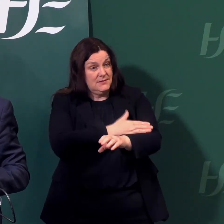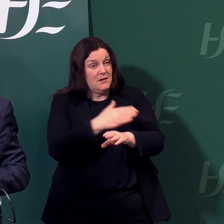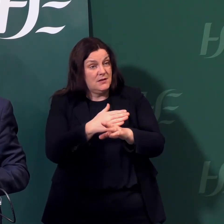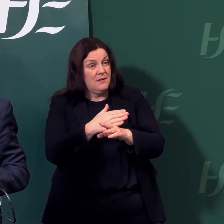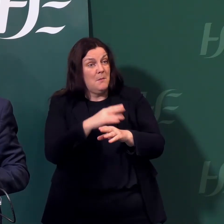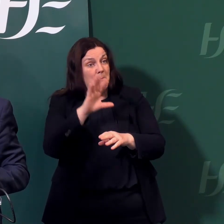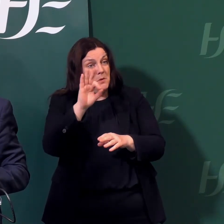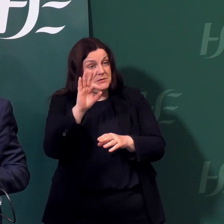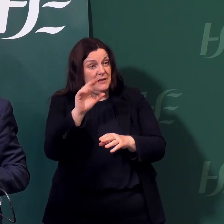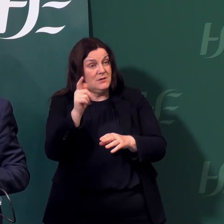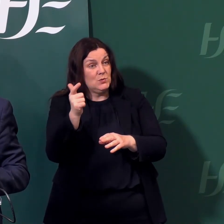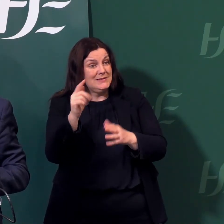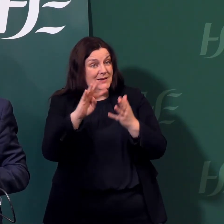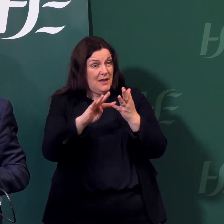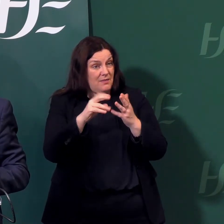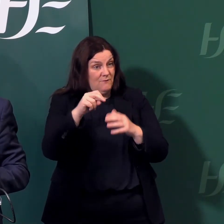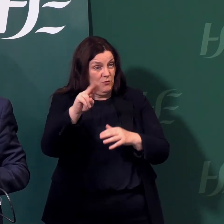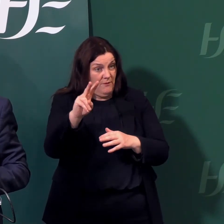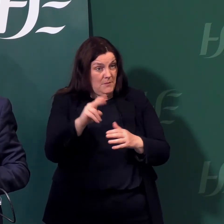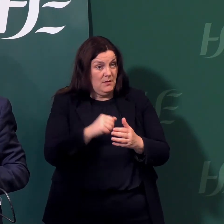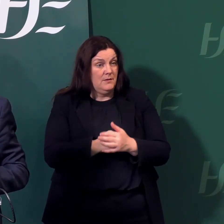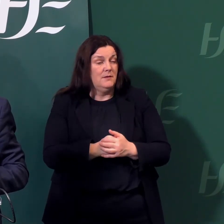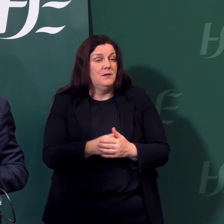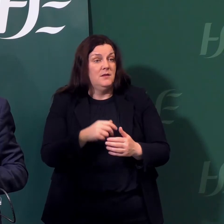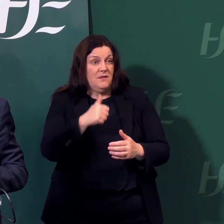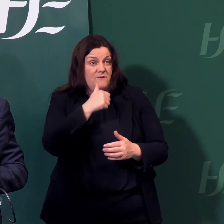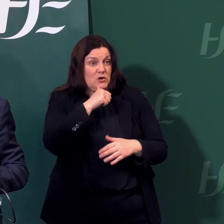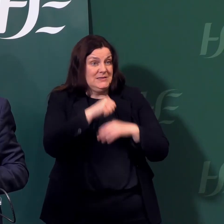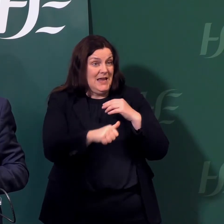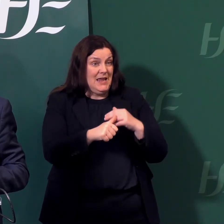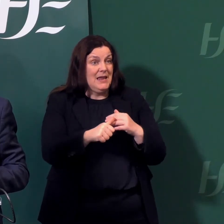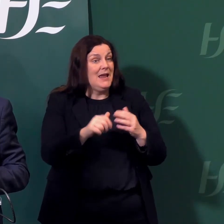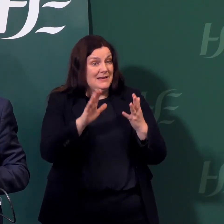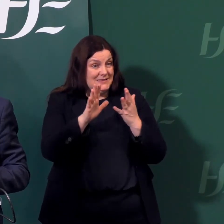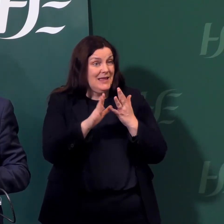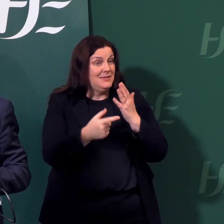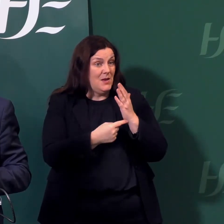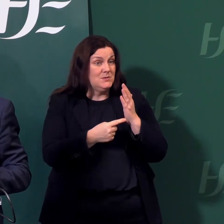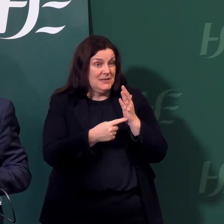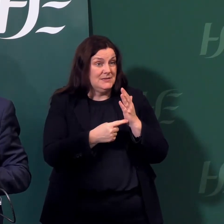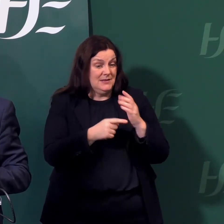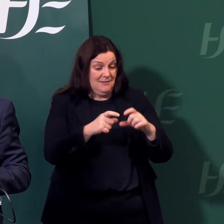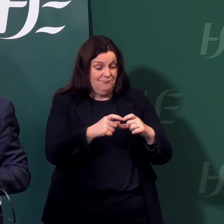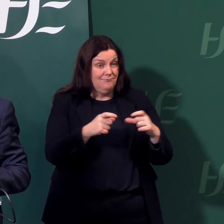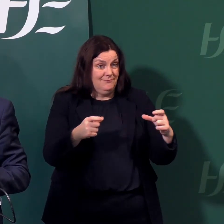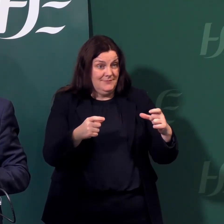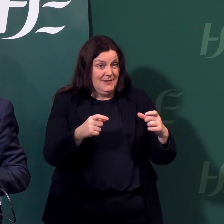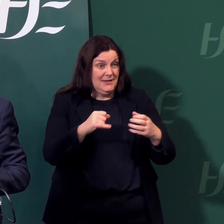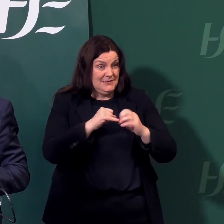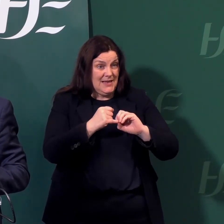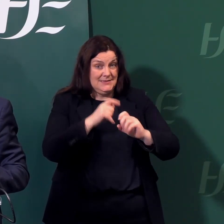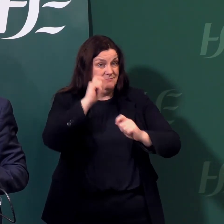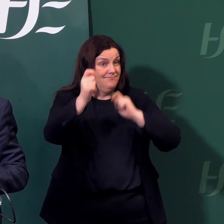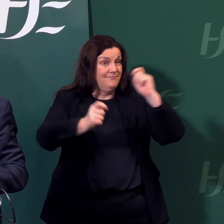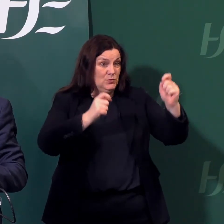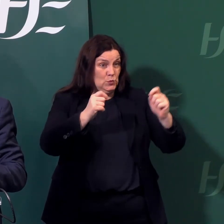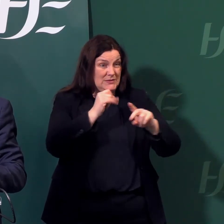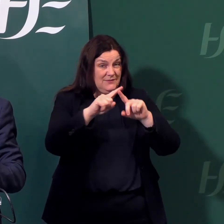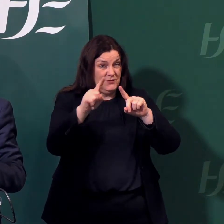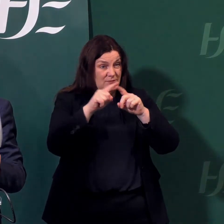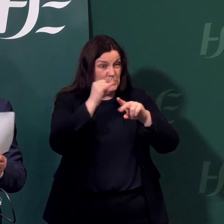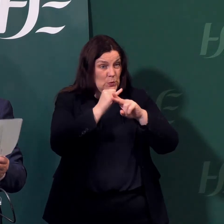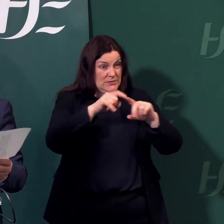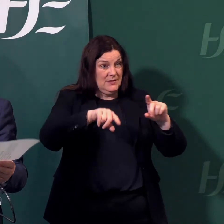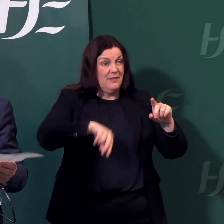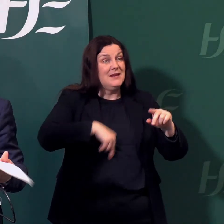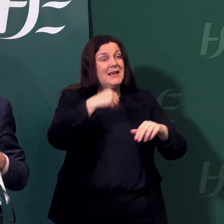terms of this process. And we have, on the first day alone, 10,000 antigen tests dispatched, and on the following